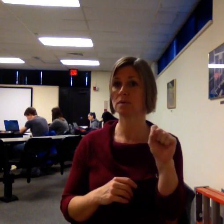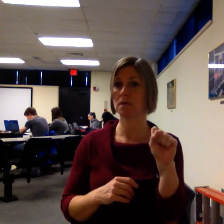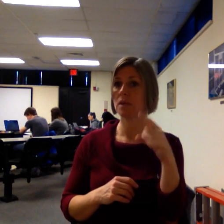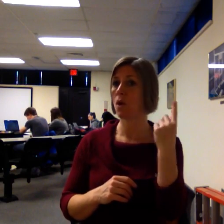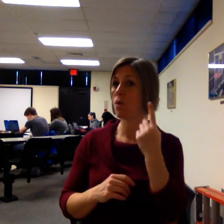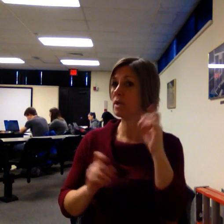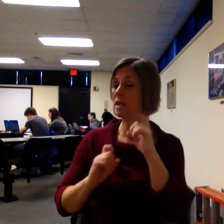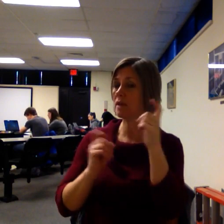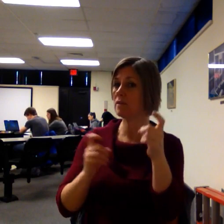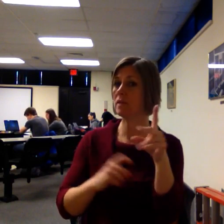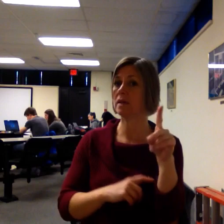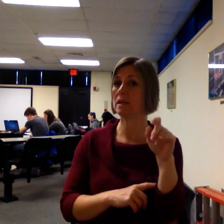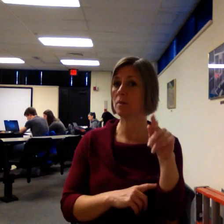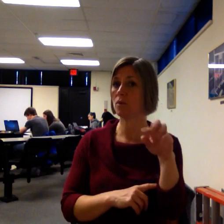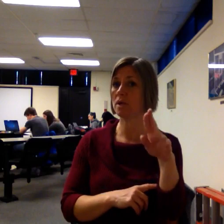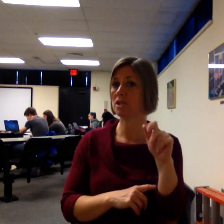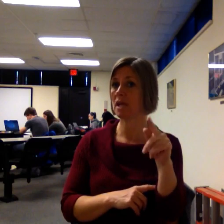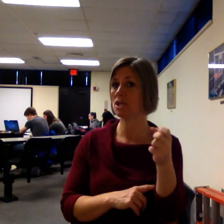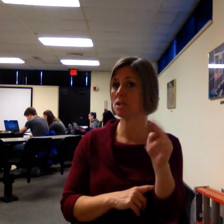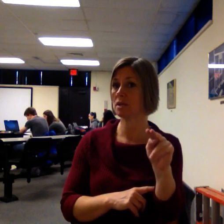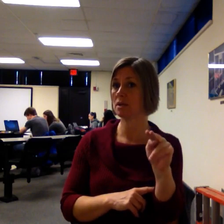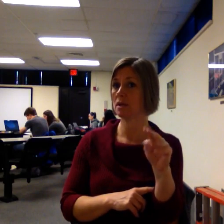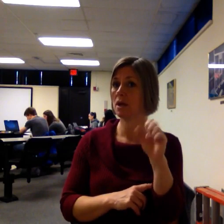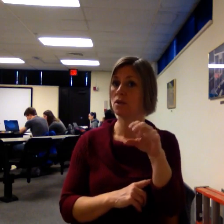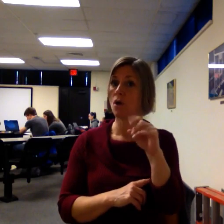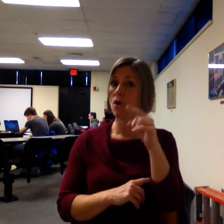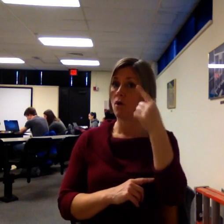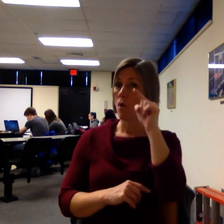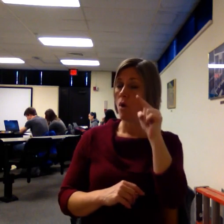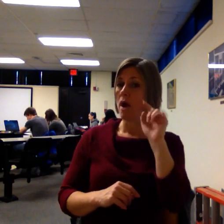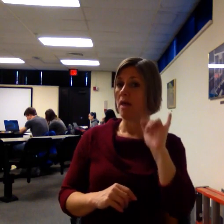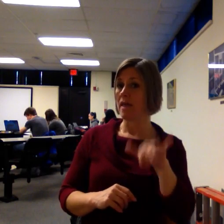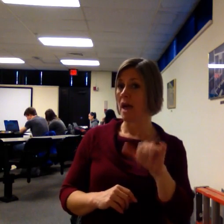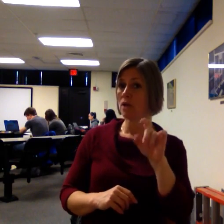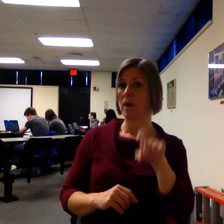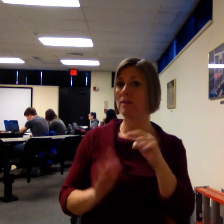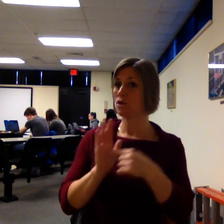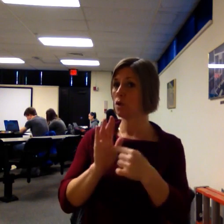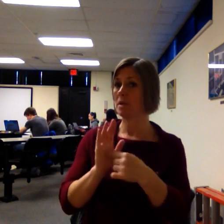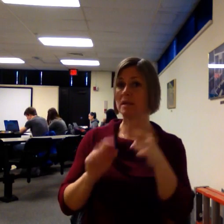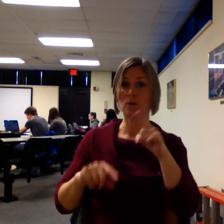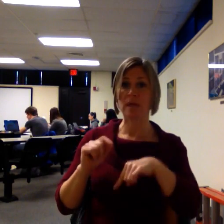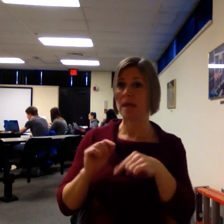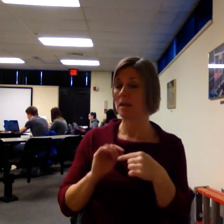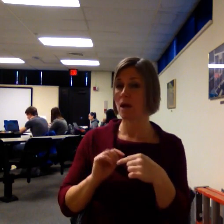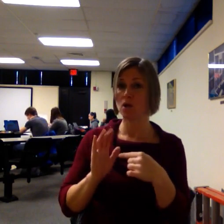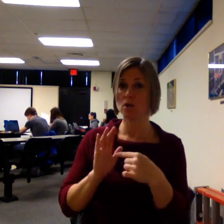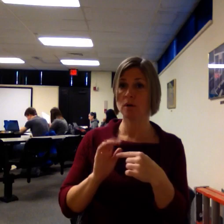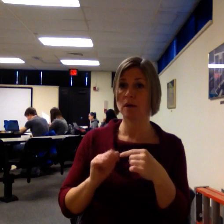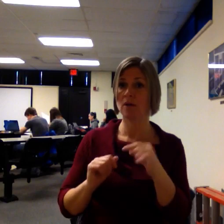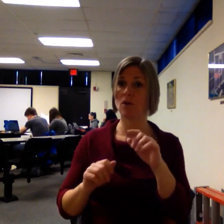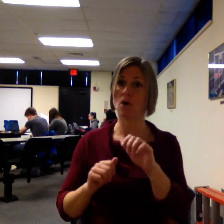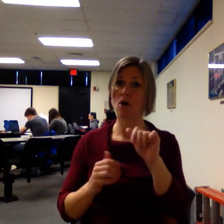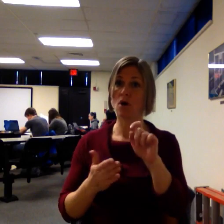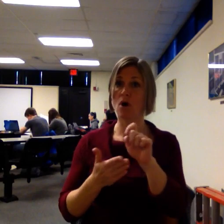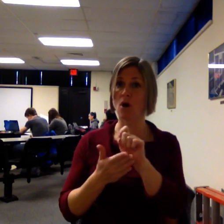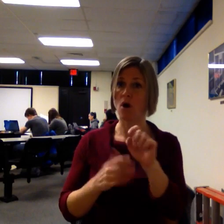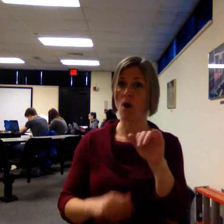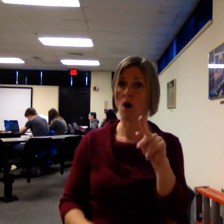So once again, you'll have to show me that for the author's version, you can't do it. You have to recognize that the author has a different way, and you'll just tell me